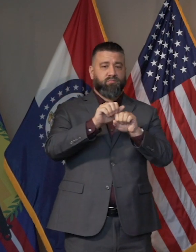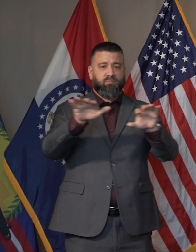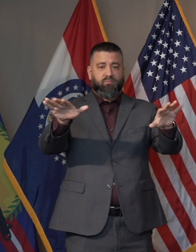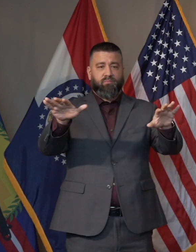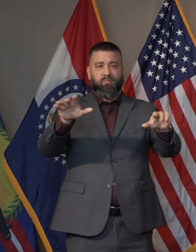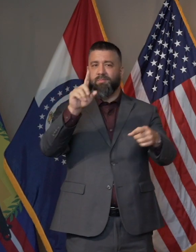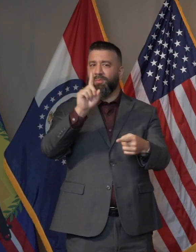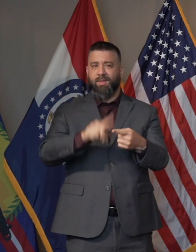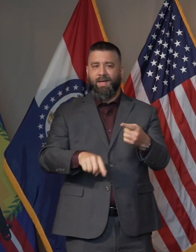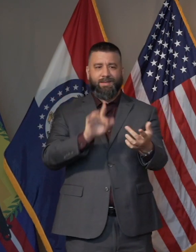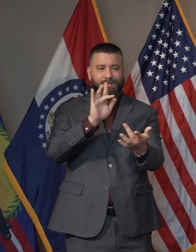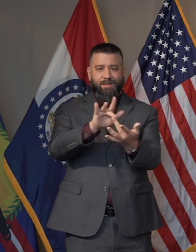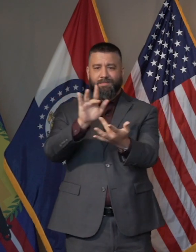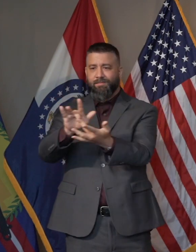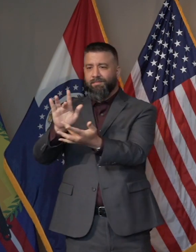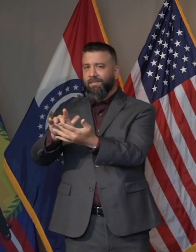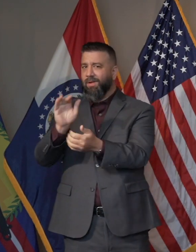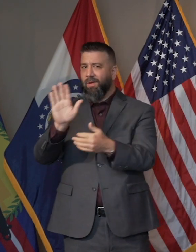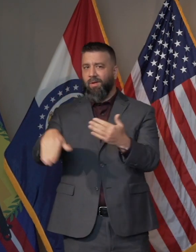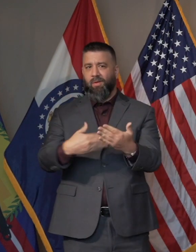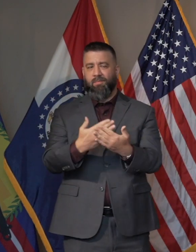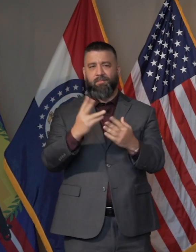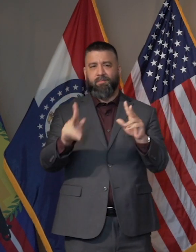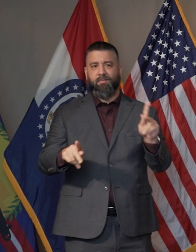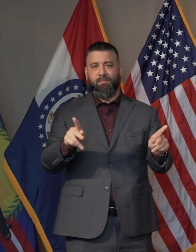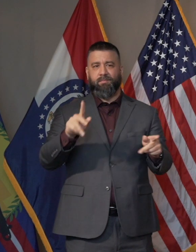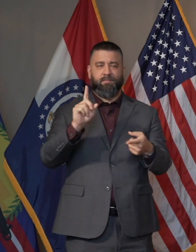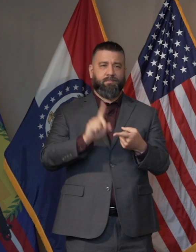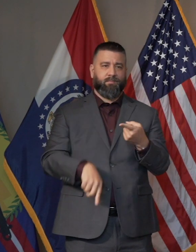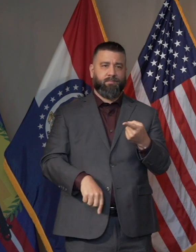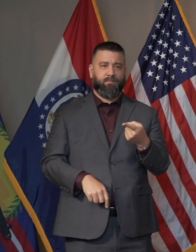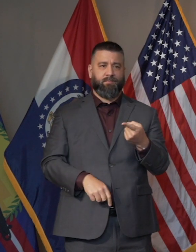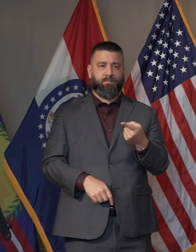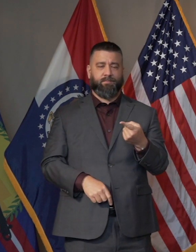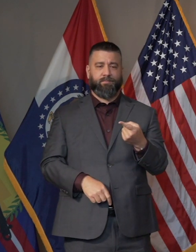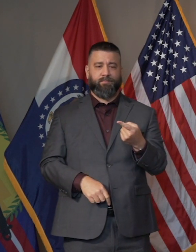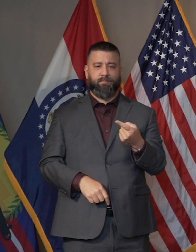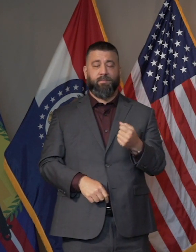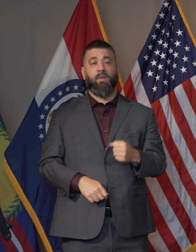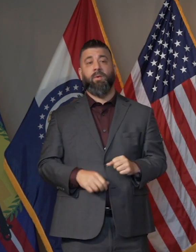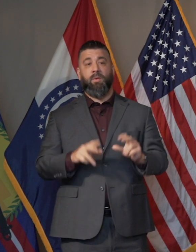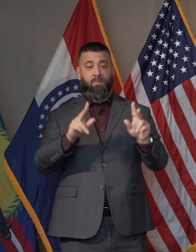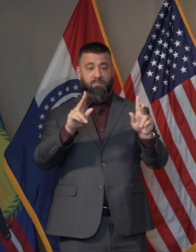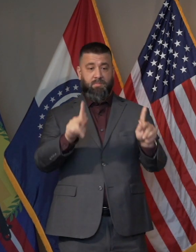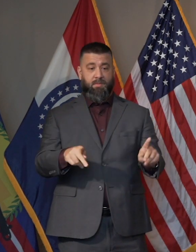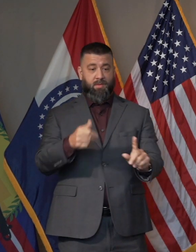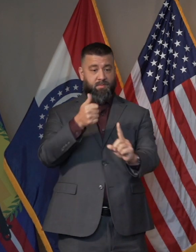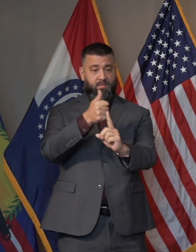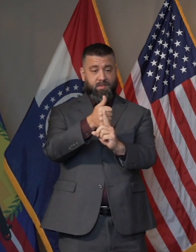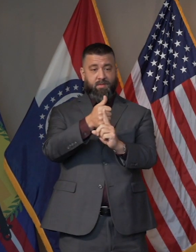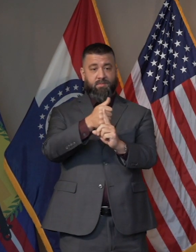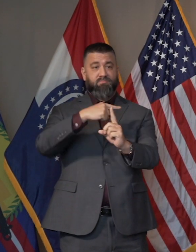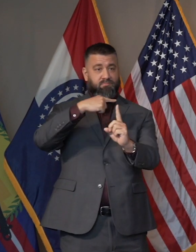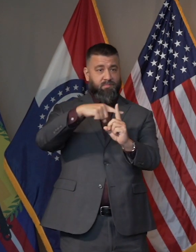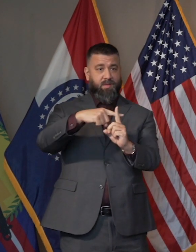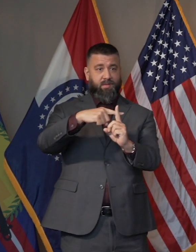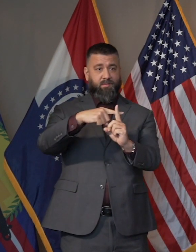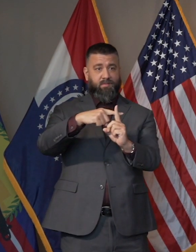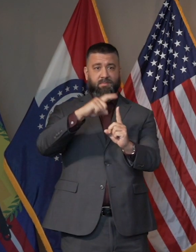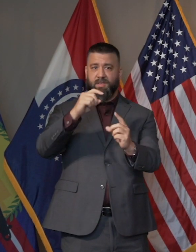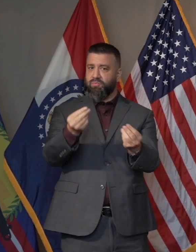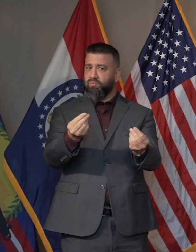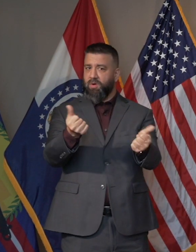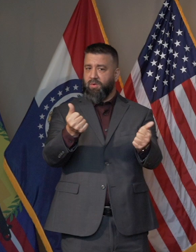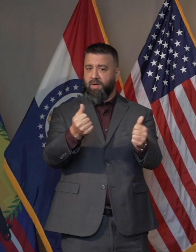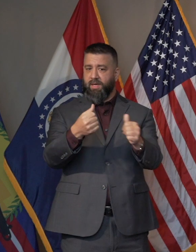be able to get to everyone. So residents who test positive must immediately self-isolate, and they